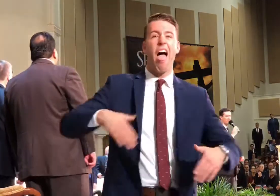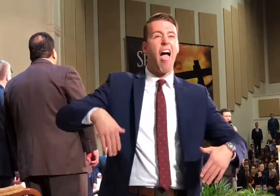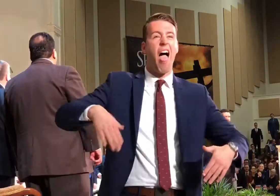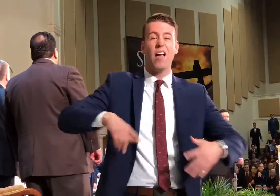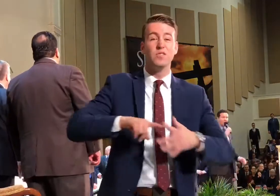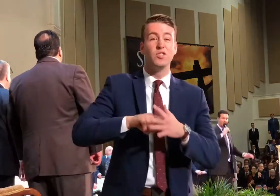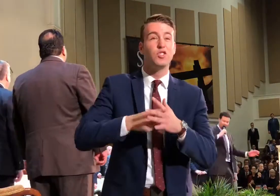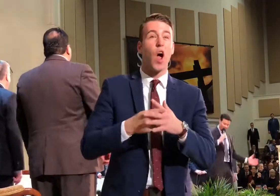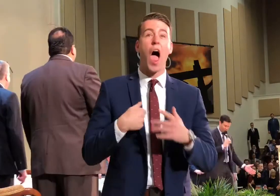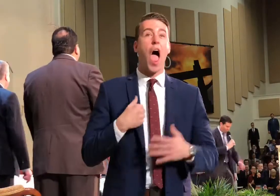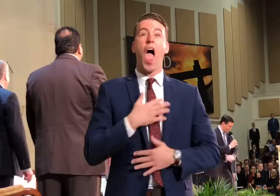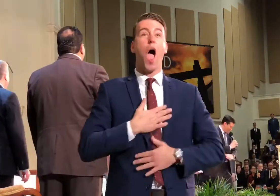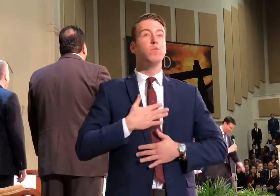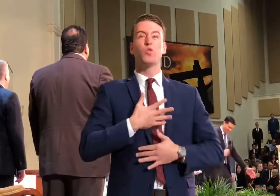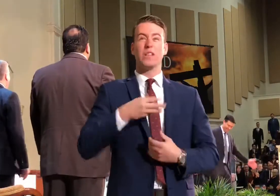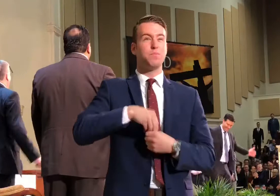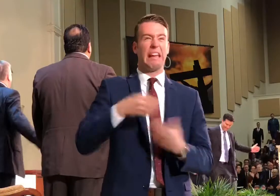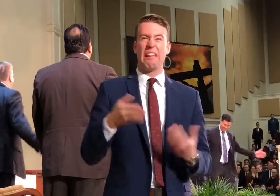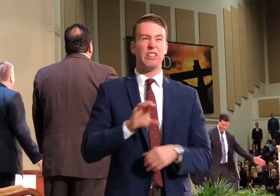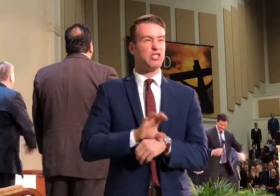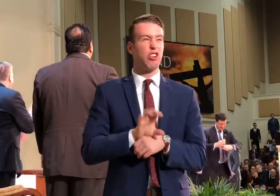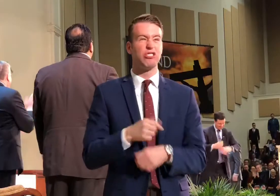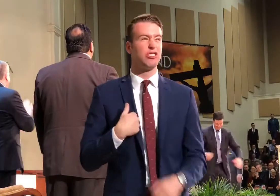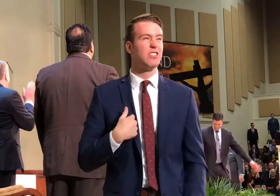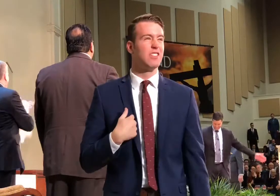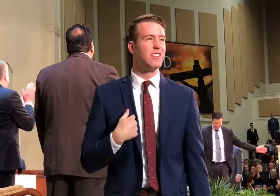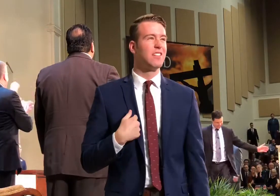Yet I'm just enjoying being in the church.